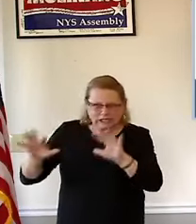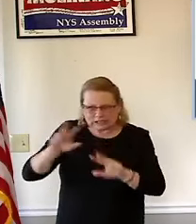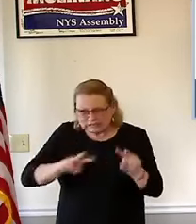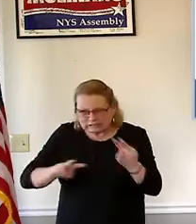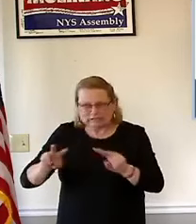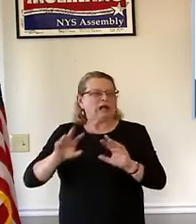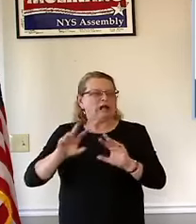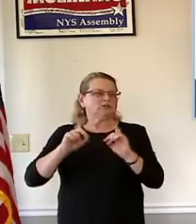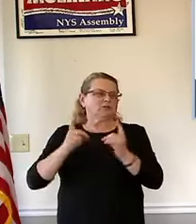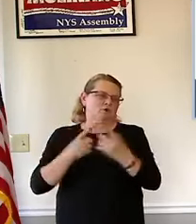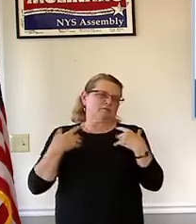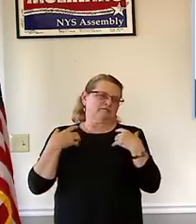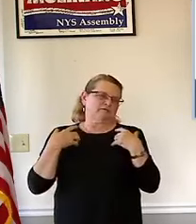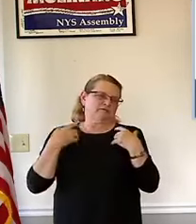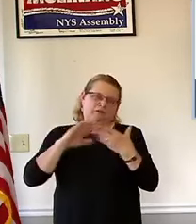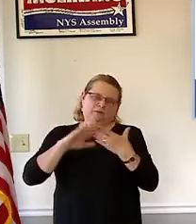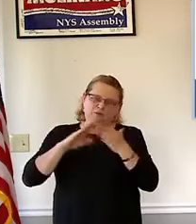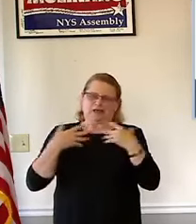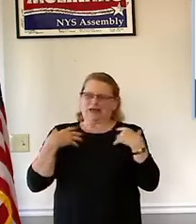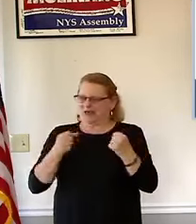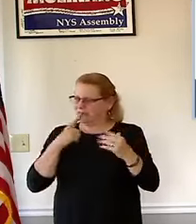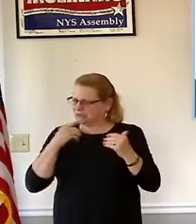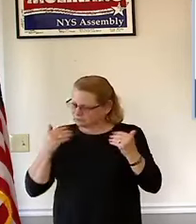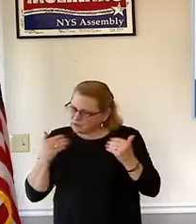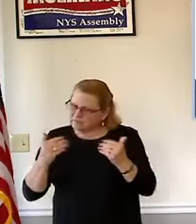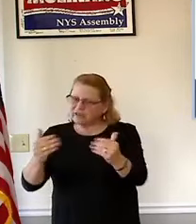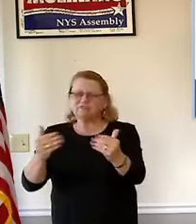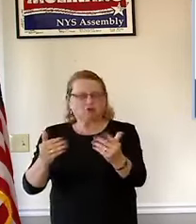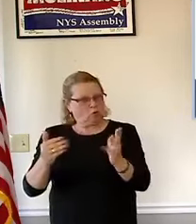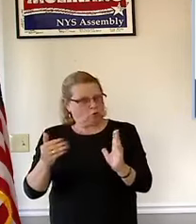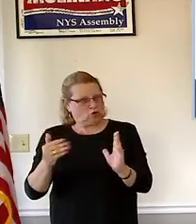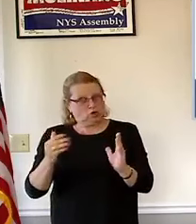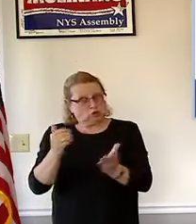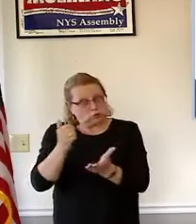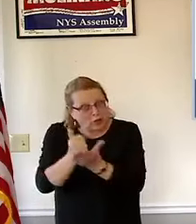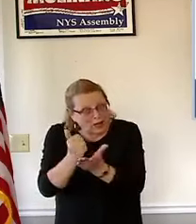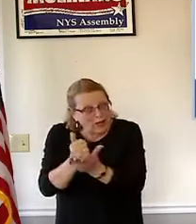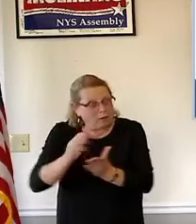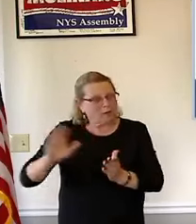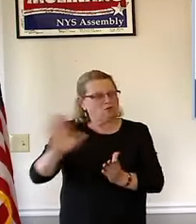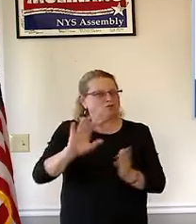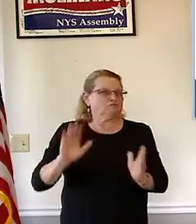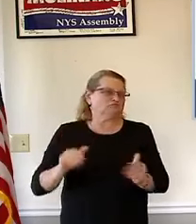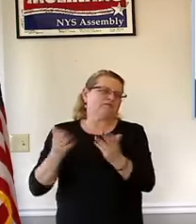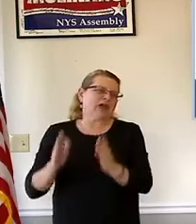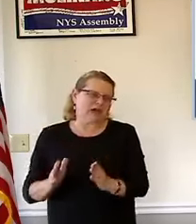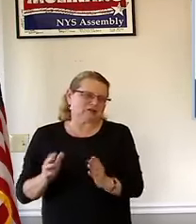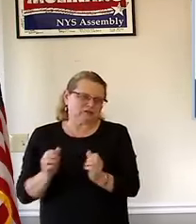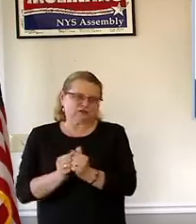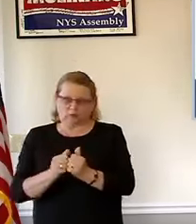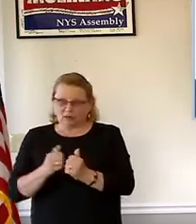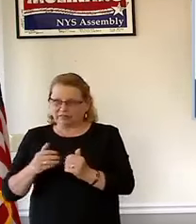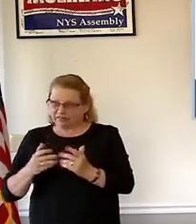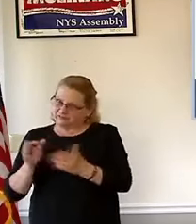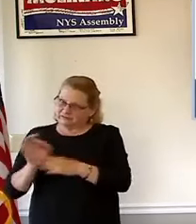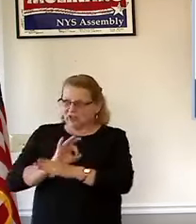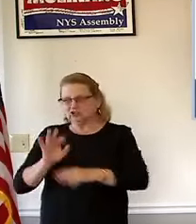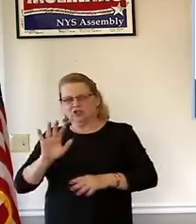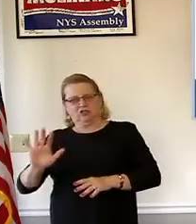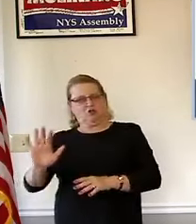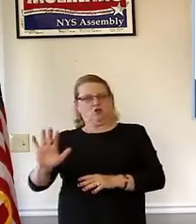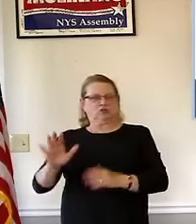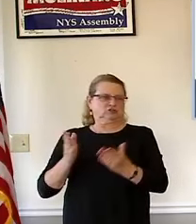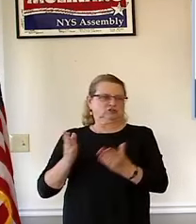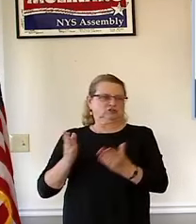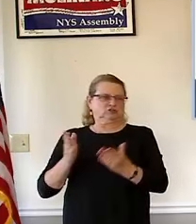is moving forward to supporting those providers in providing those services. Natalie is asking, tomorrow